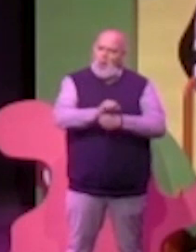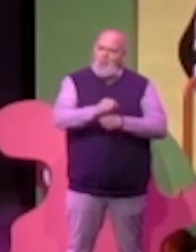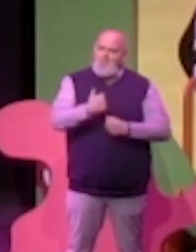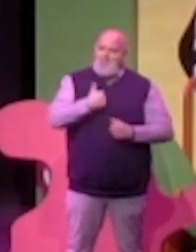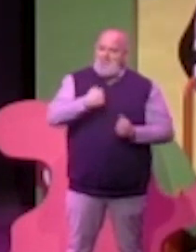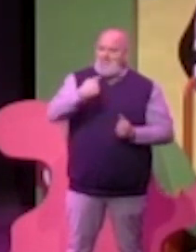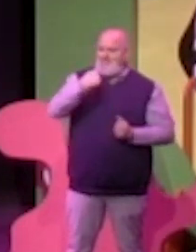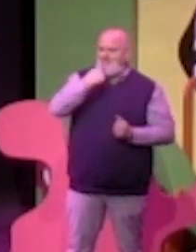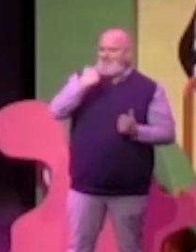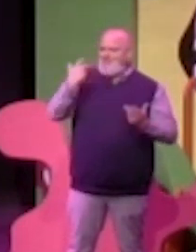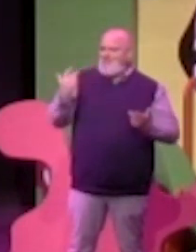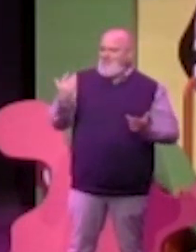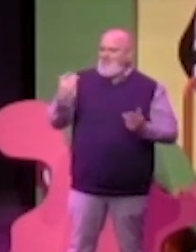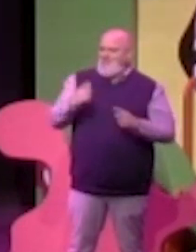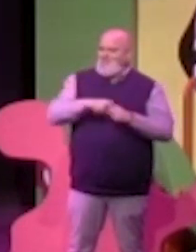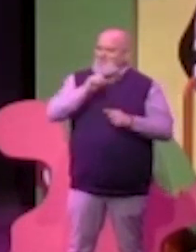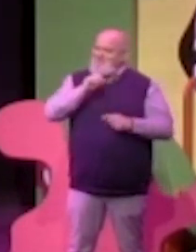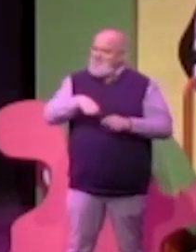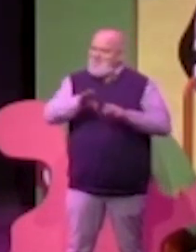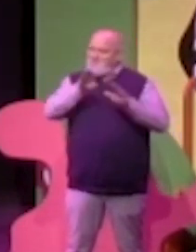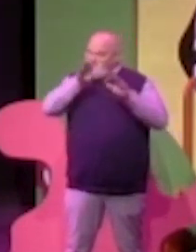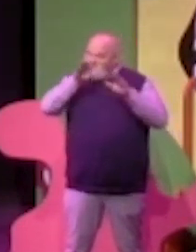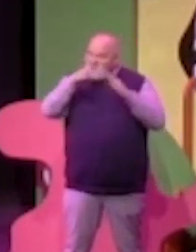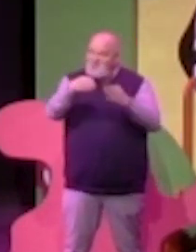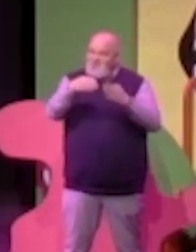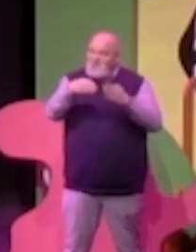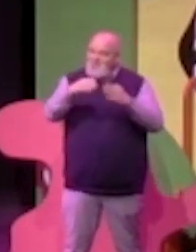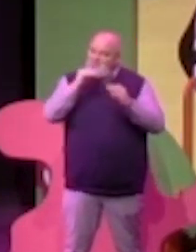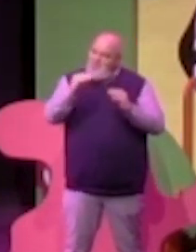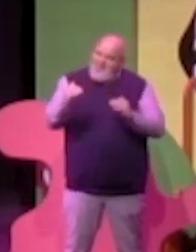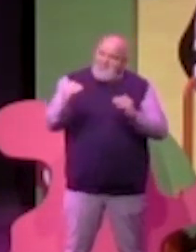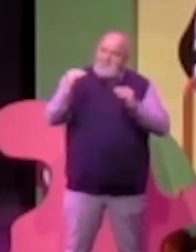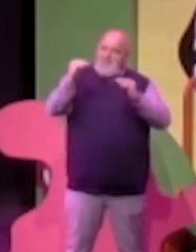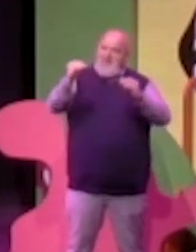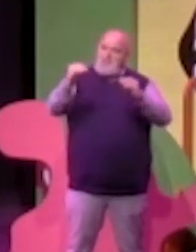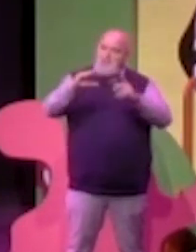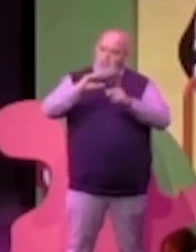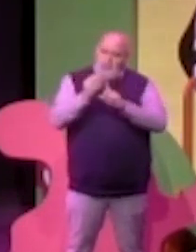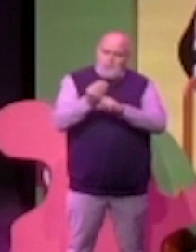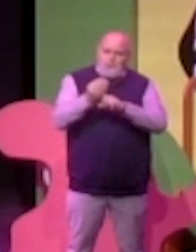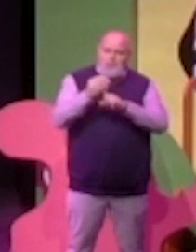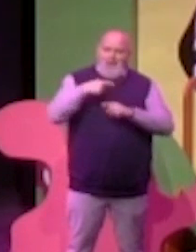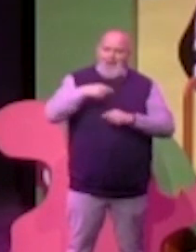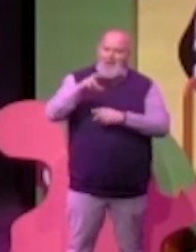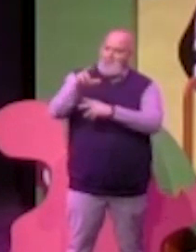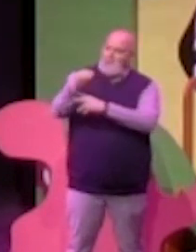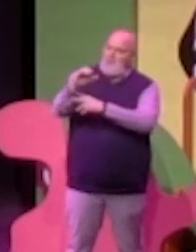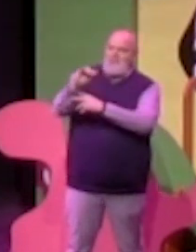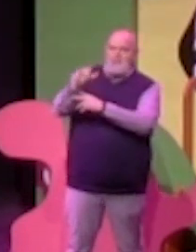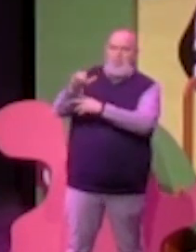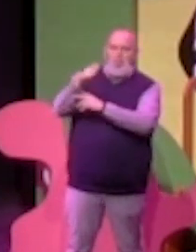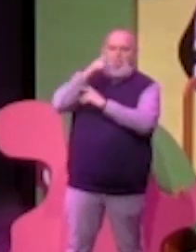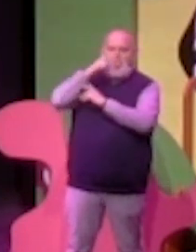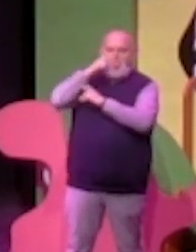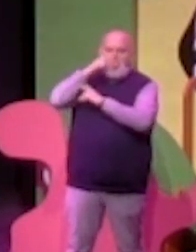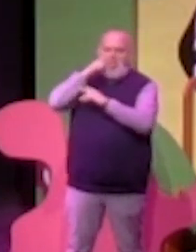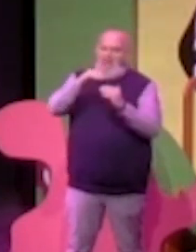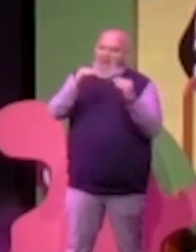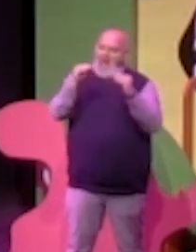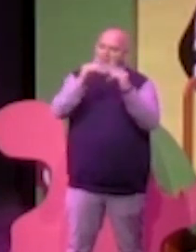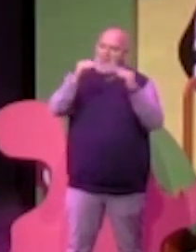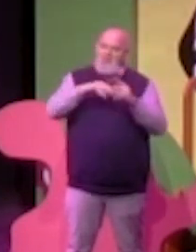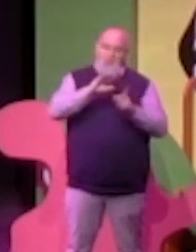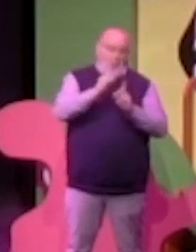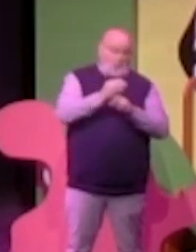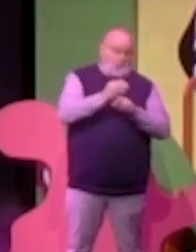we really are aiming to advance cultural and racial equity. Those two things must go hand in hand. You can't have cultural equity